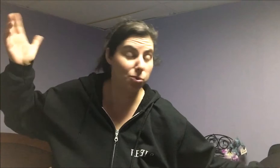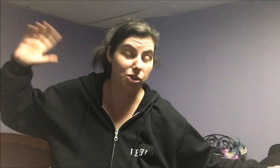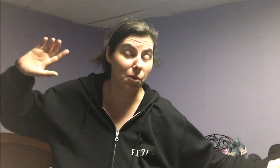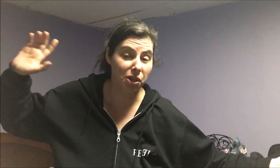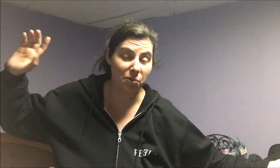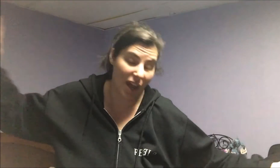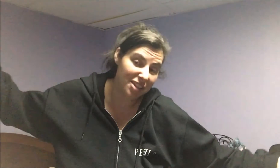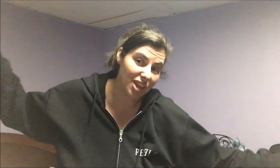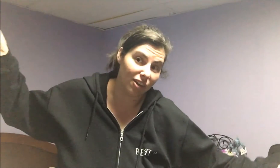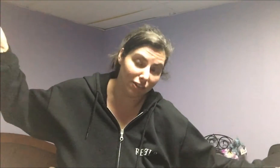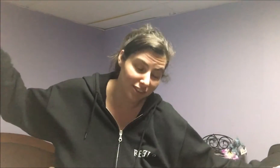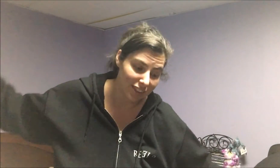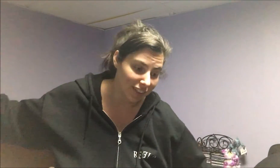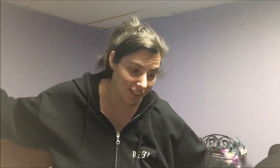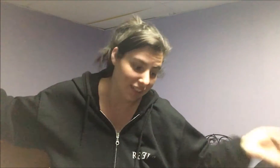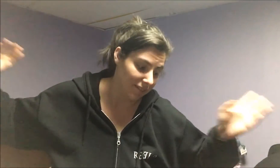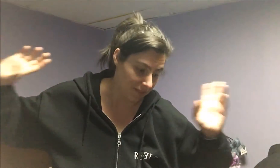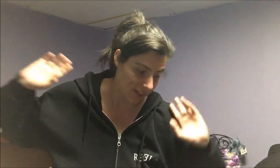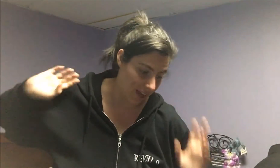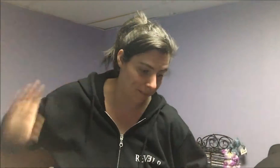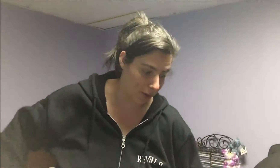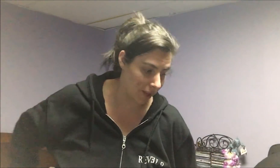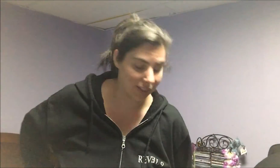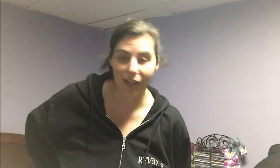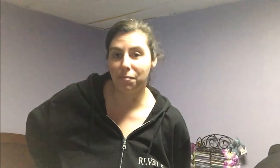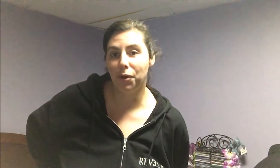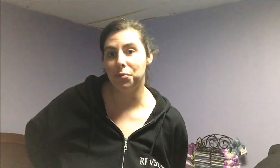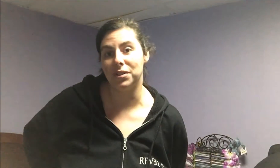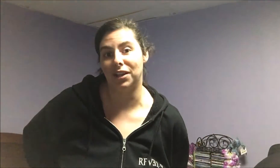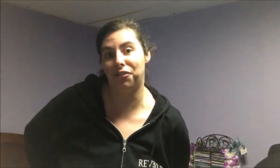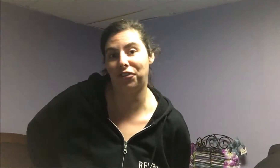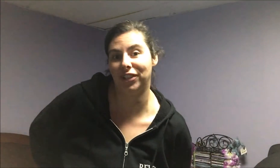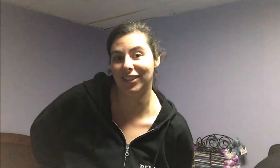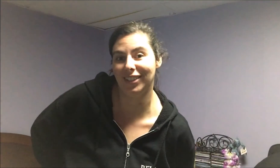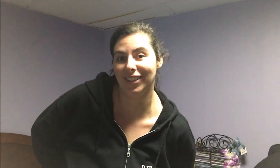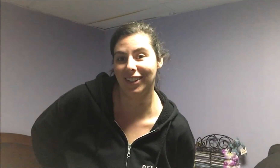so cute and single. And I'm so glad that I composed myself.